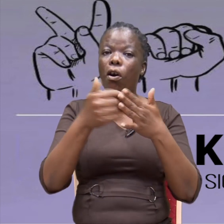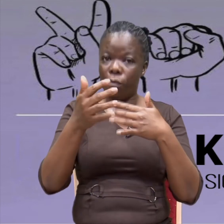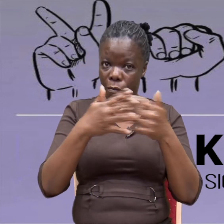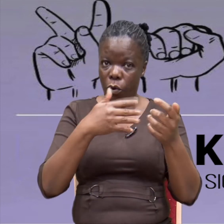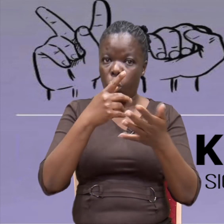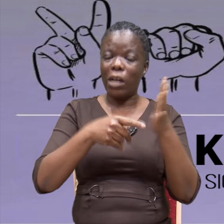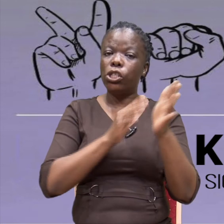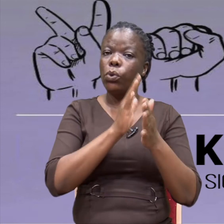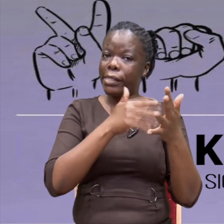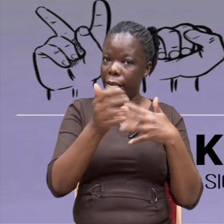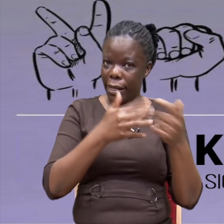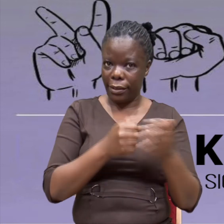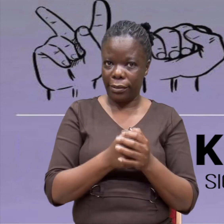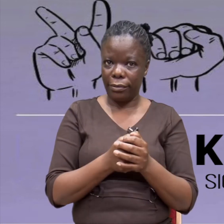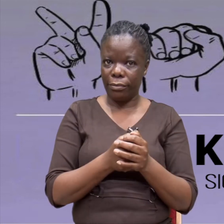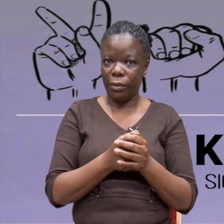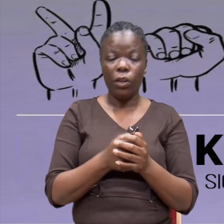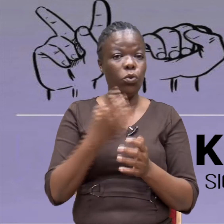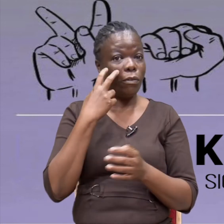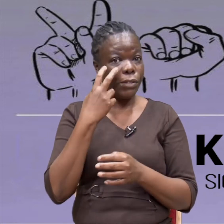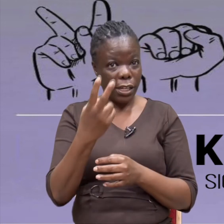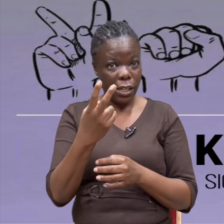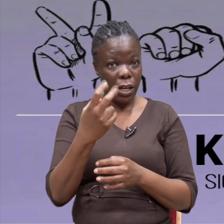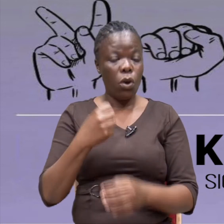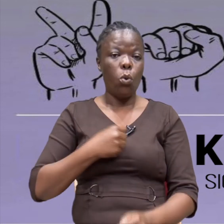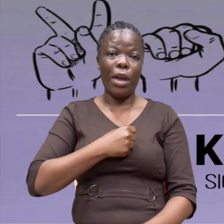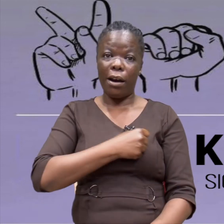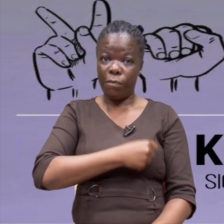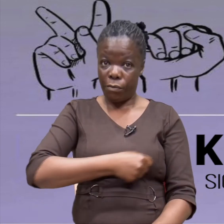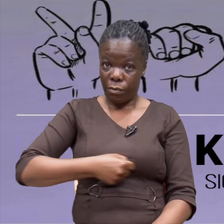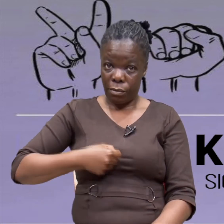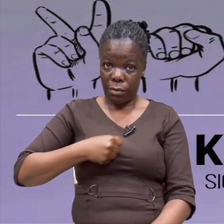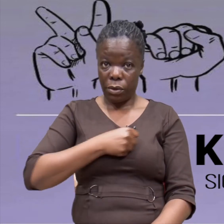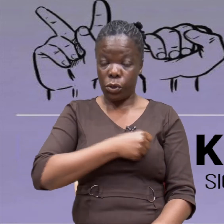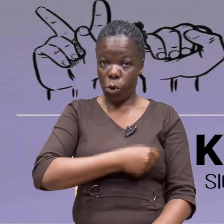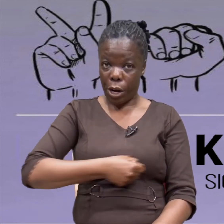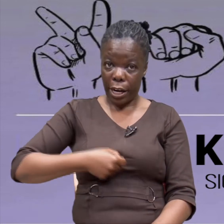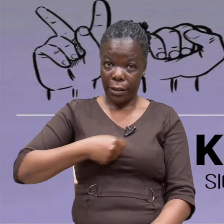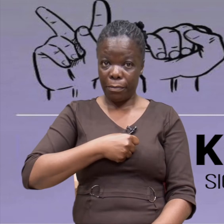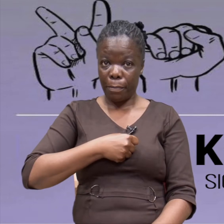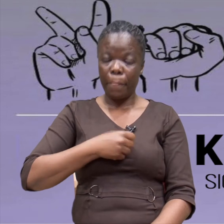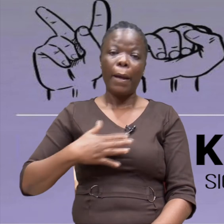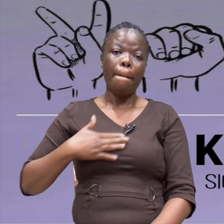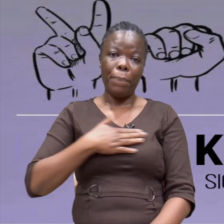of what you are signing. You have seen we have sorry,